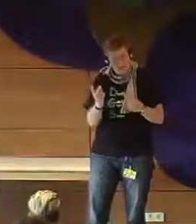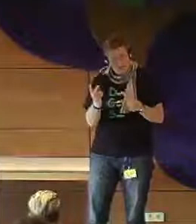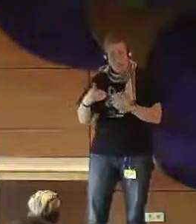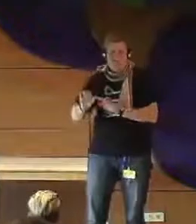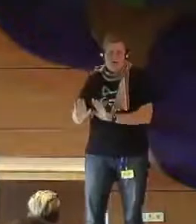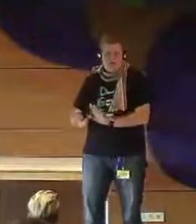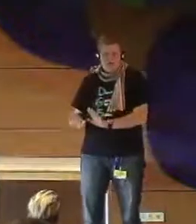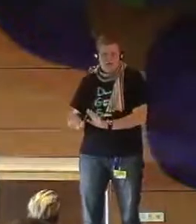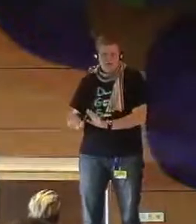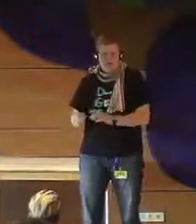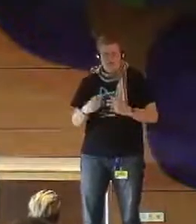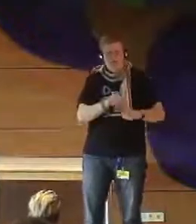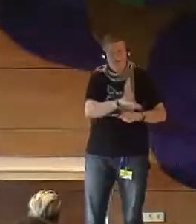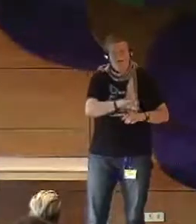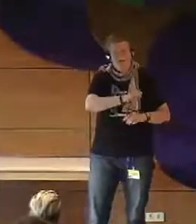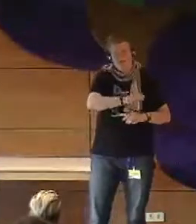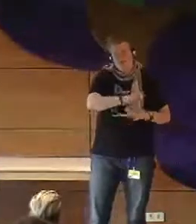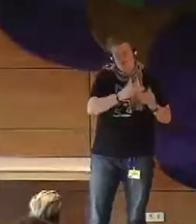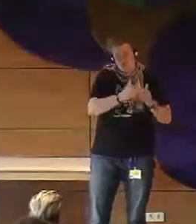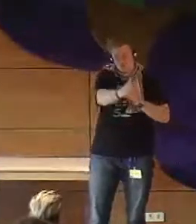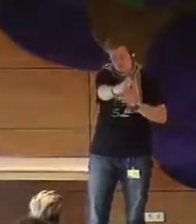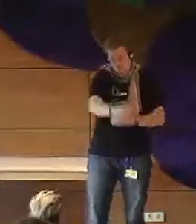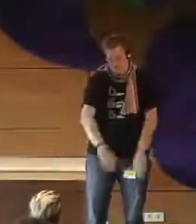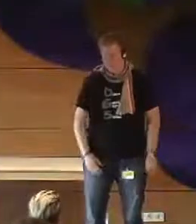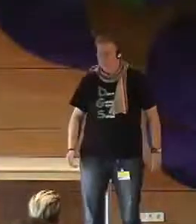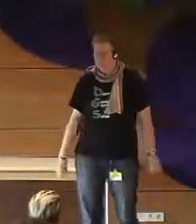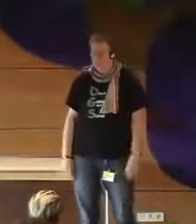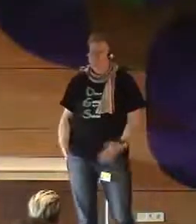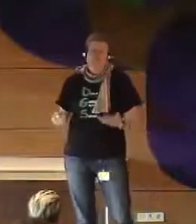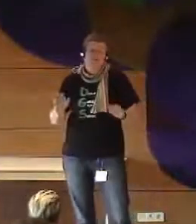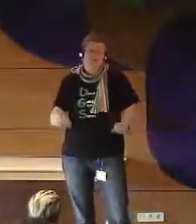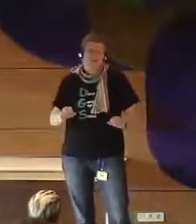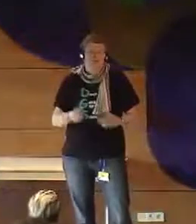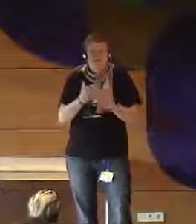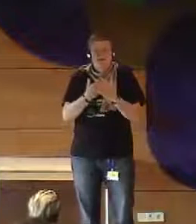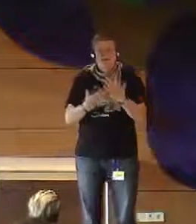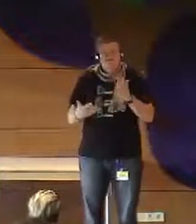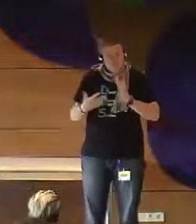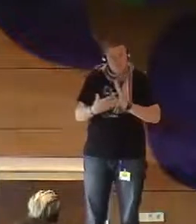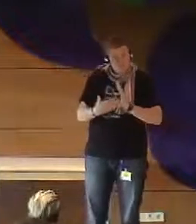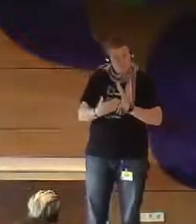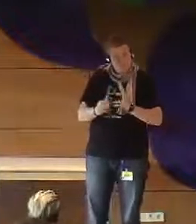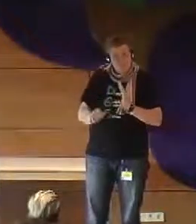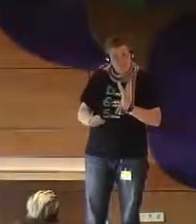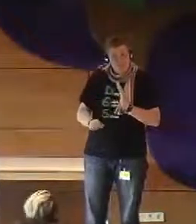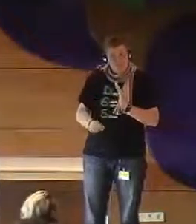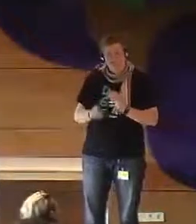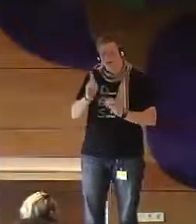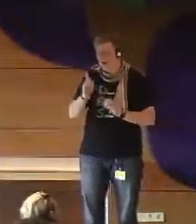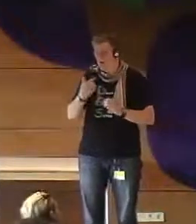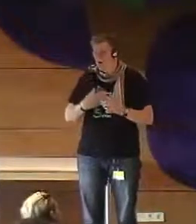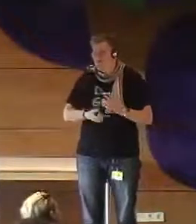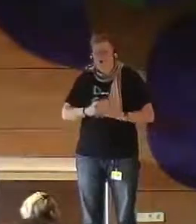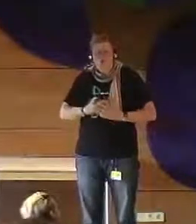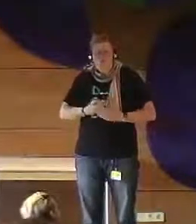So you can have single blood tests, but I've always said that the hormonal system is very complicated. And of course, we're talking about things working in isolation,